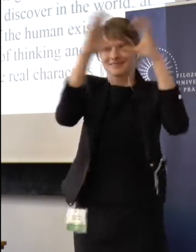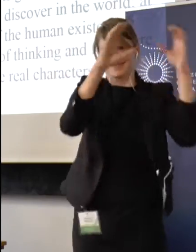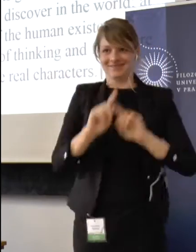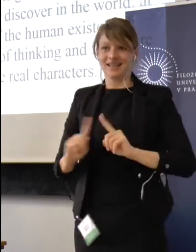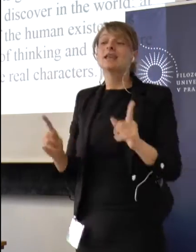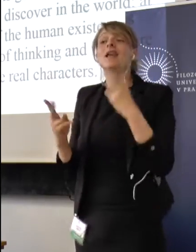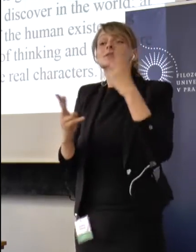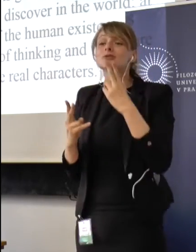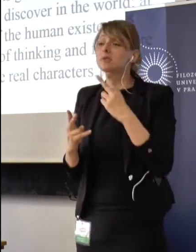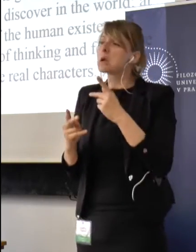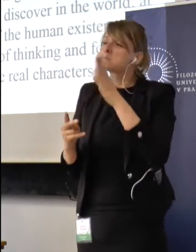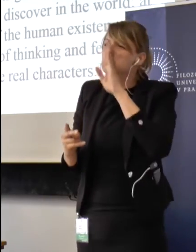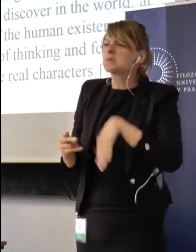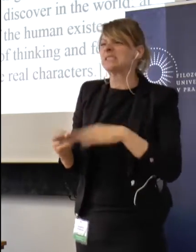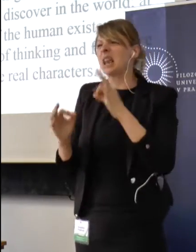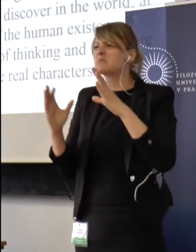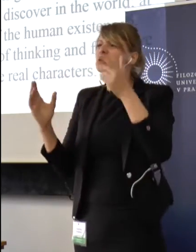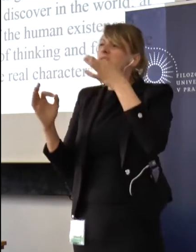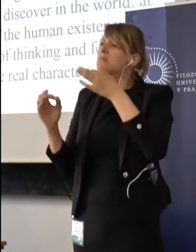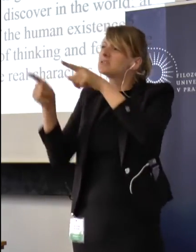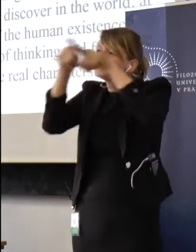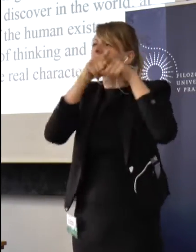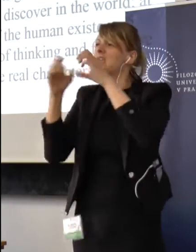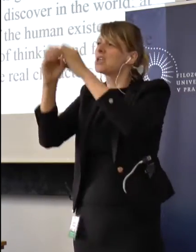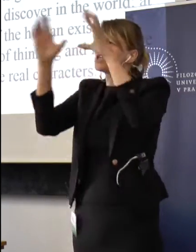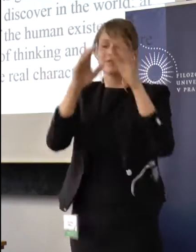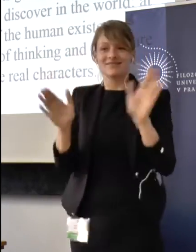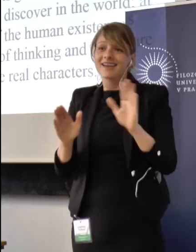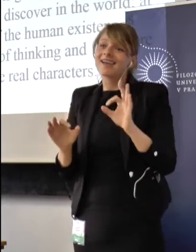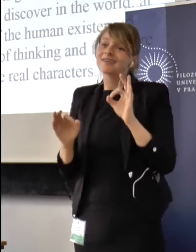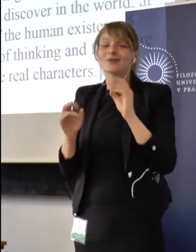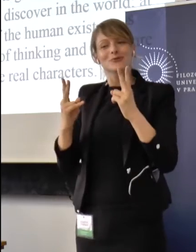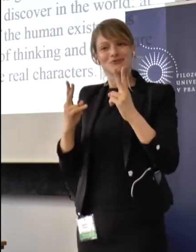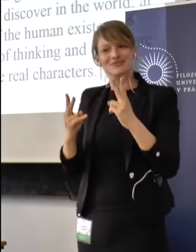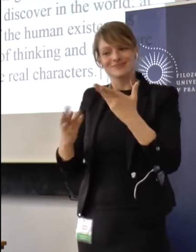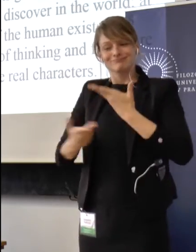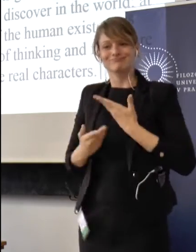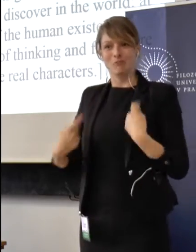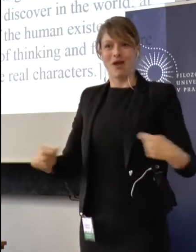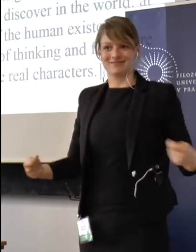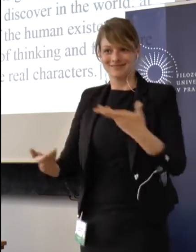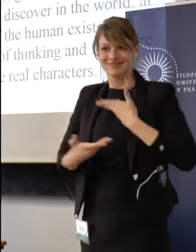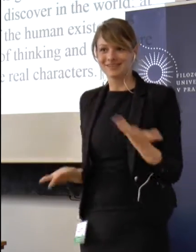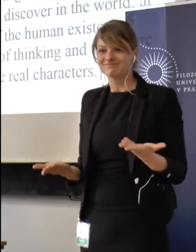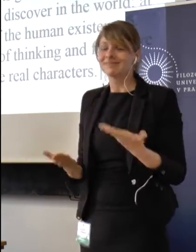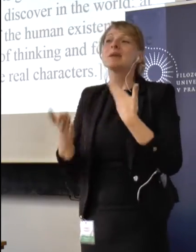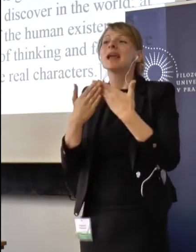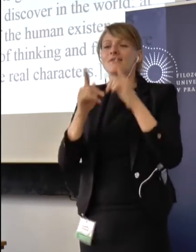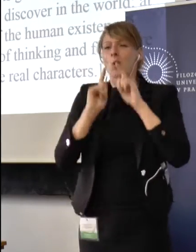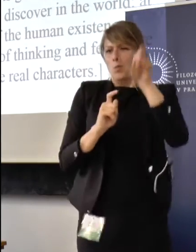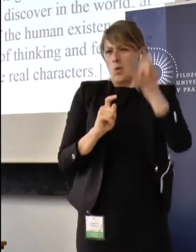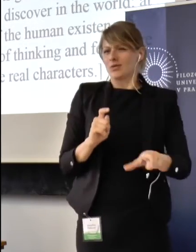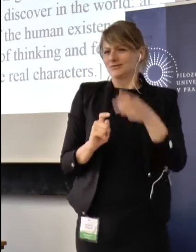thesis. And because this is so, because he really fights Humboldt has only one enemy in his life,